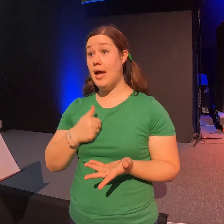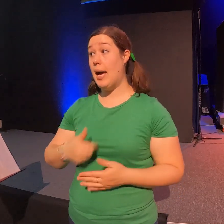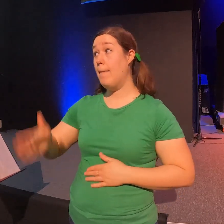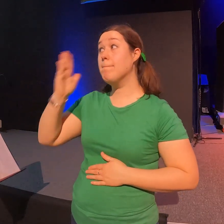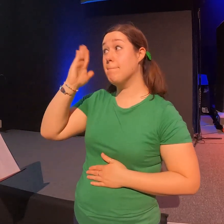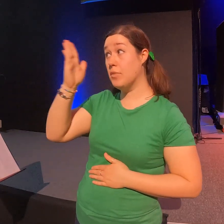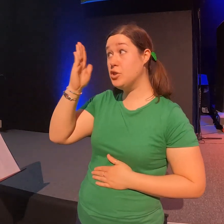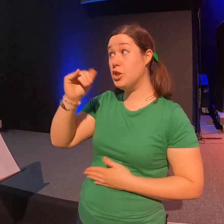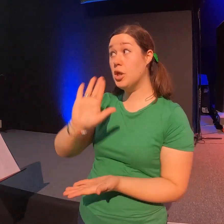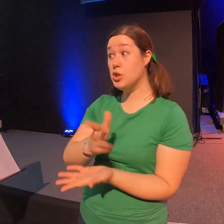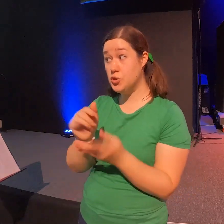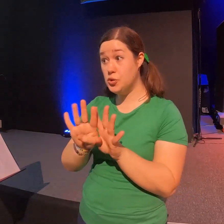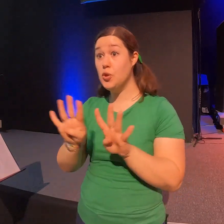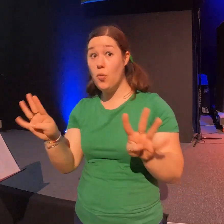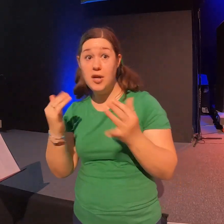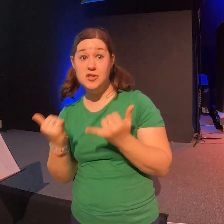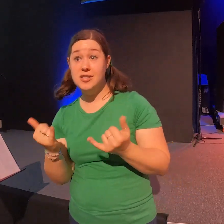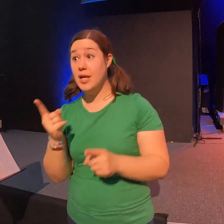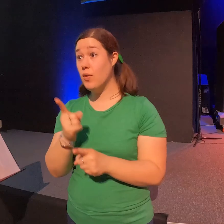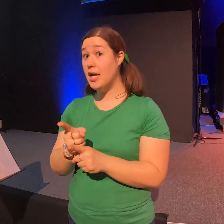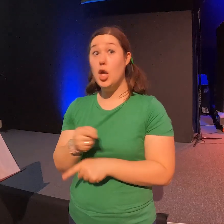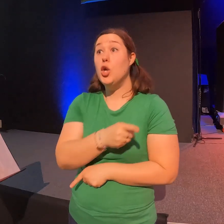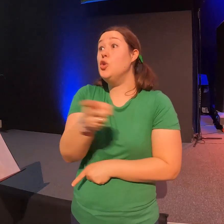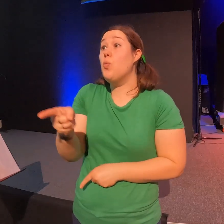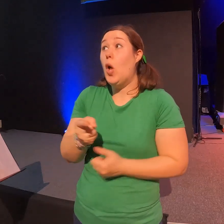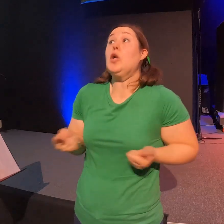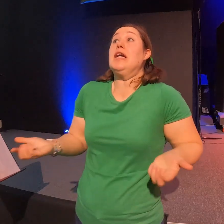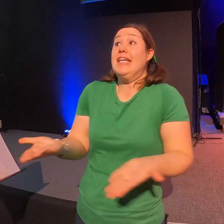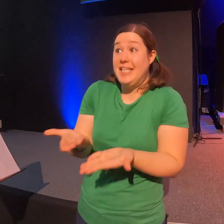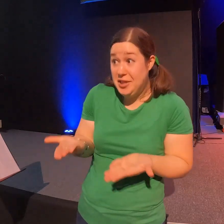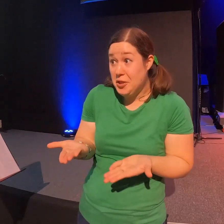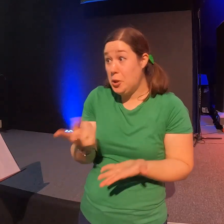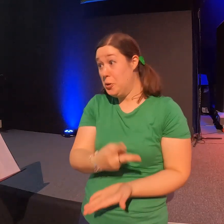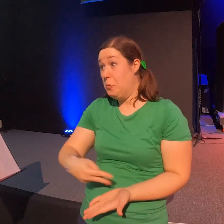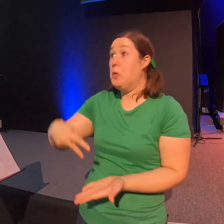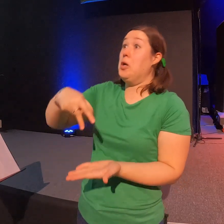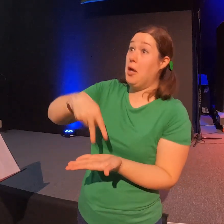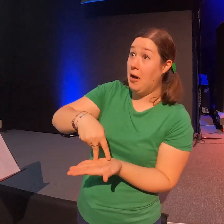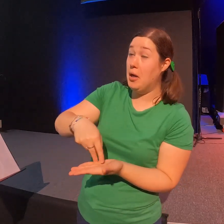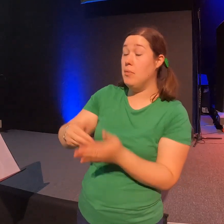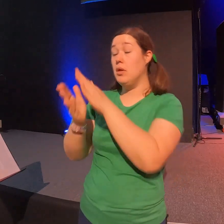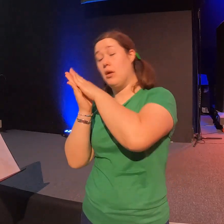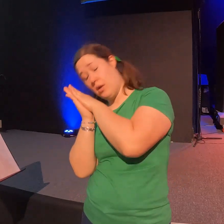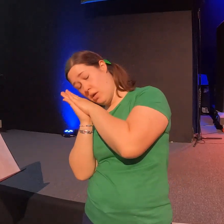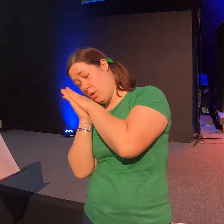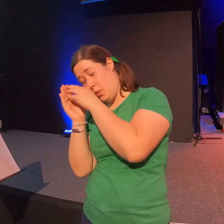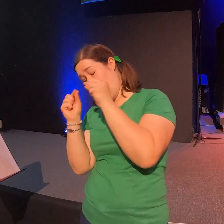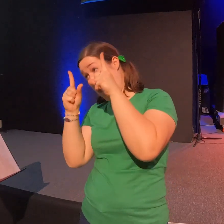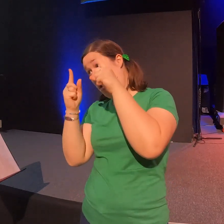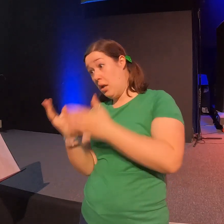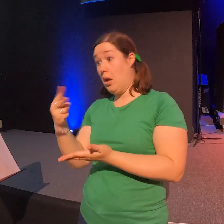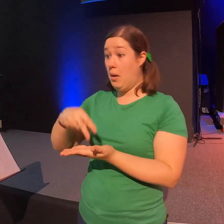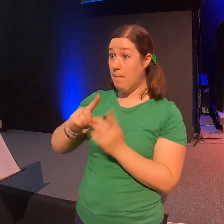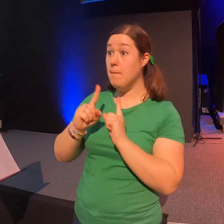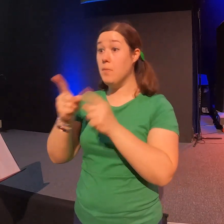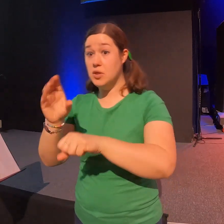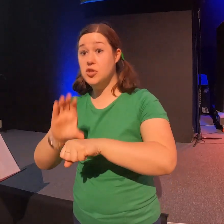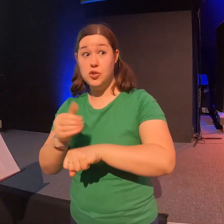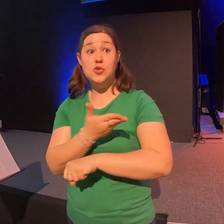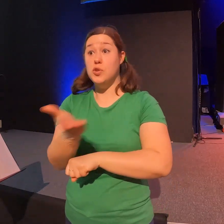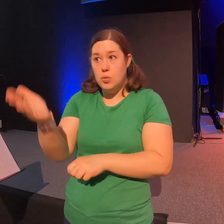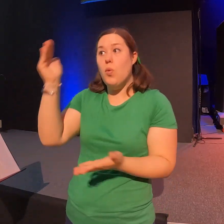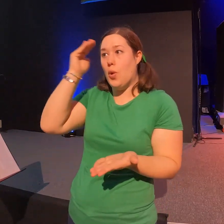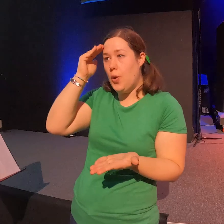Amen. You're here. You got out of bed. You did everything. So in many ways, this message is for you to